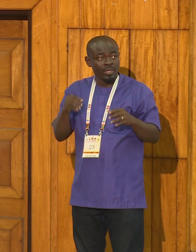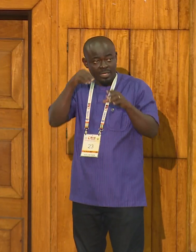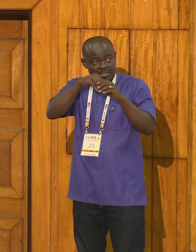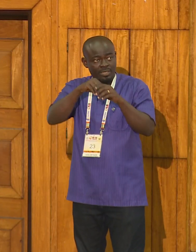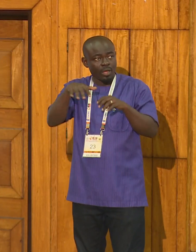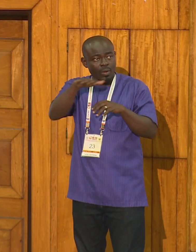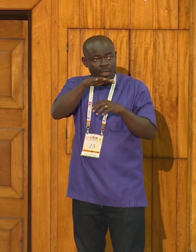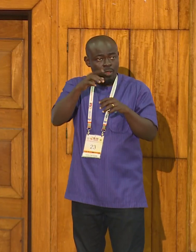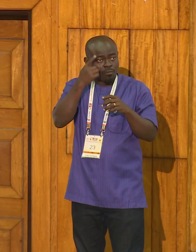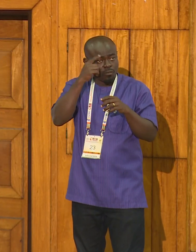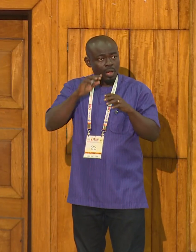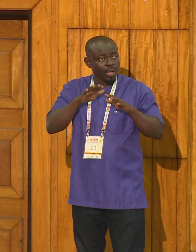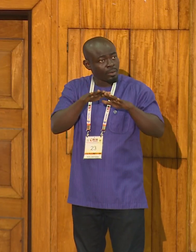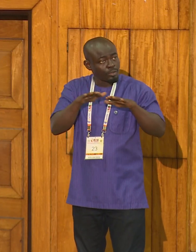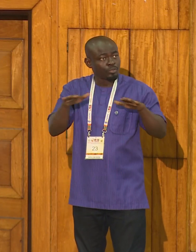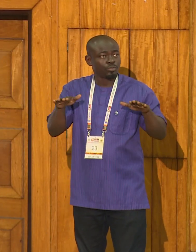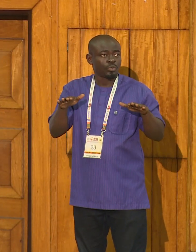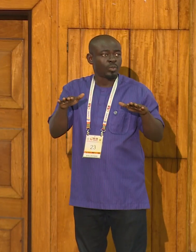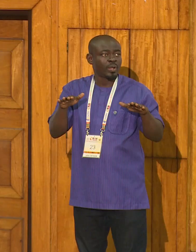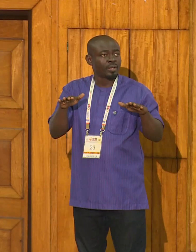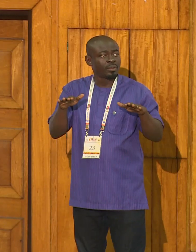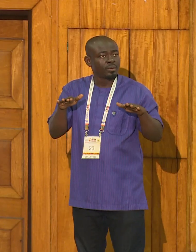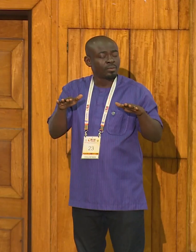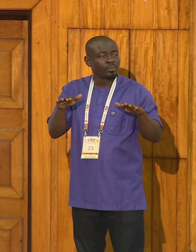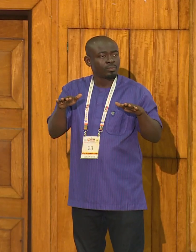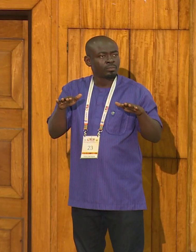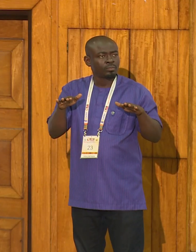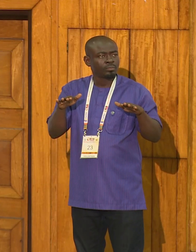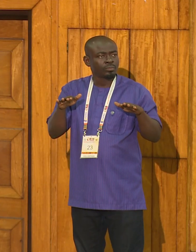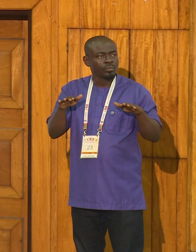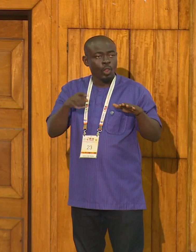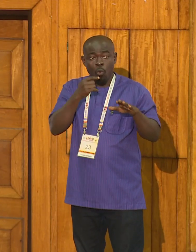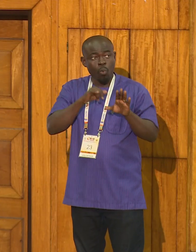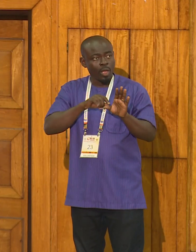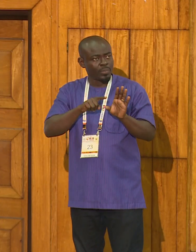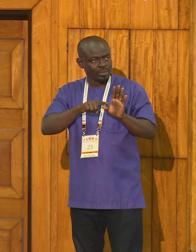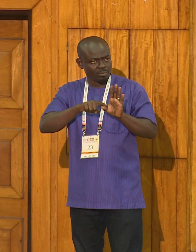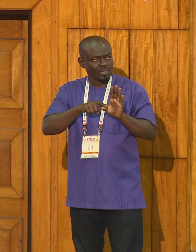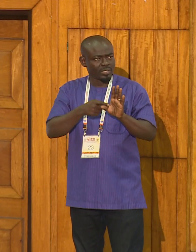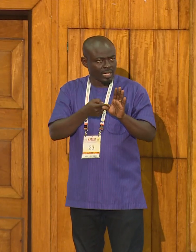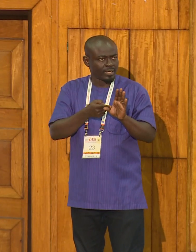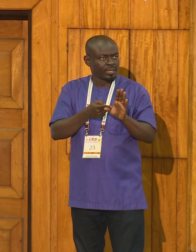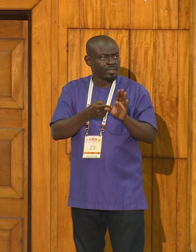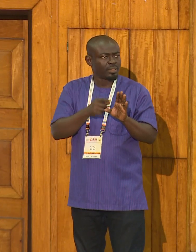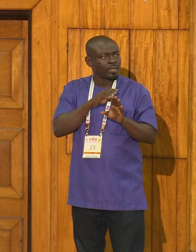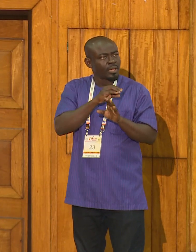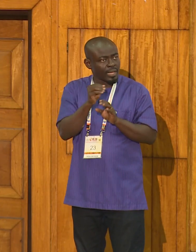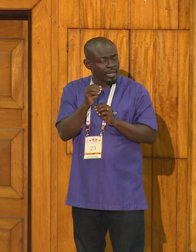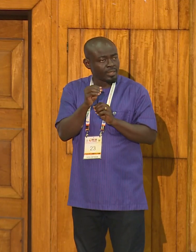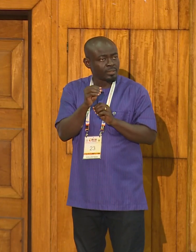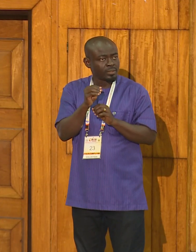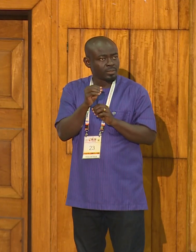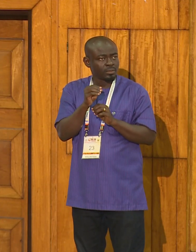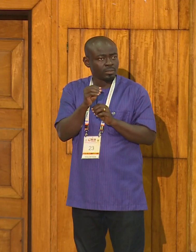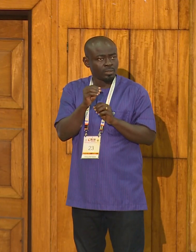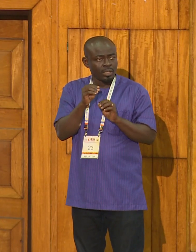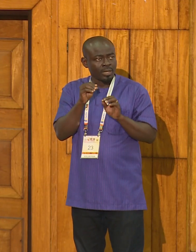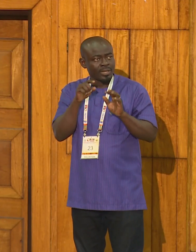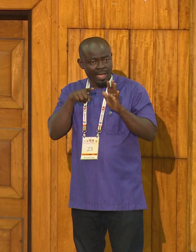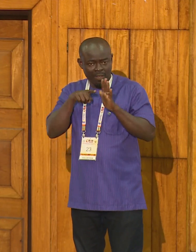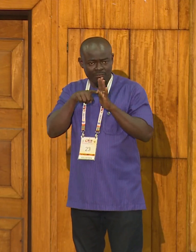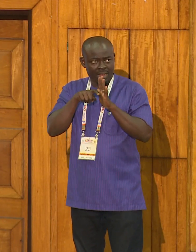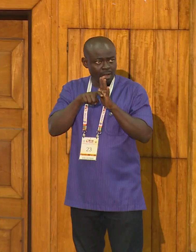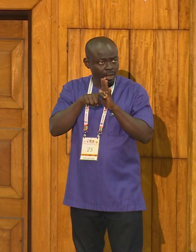our children who have been initiated on art and in terms of their viral load